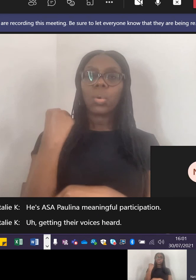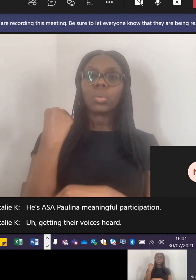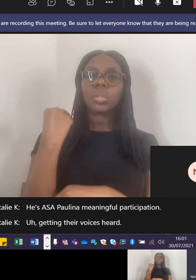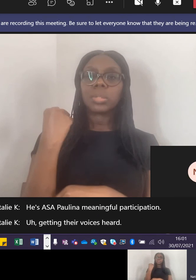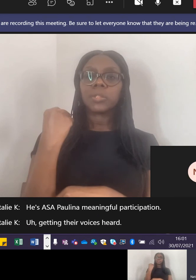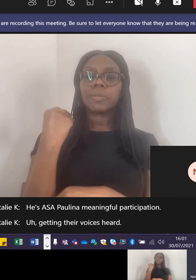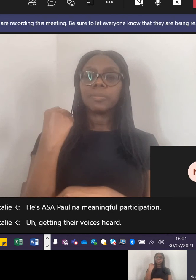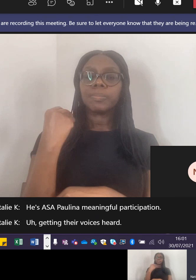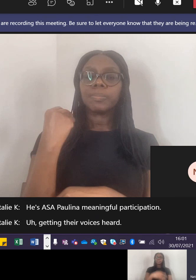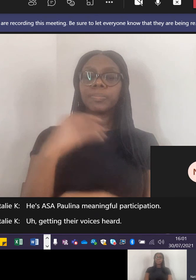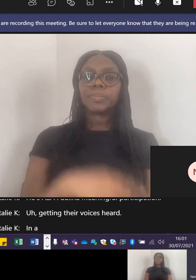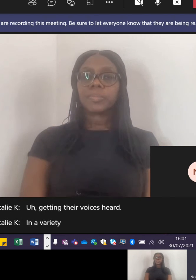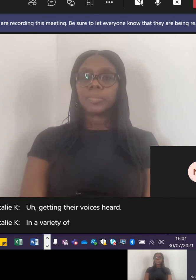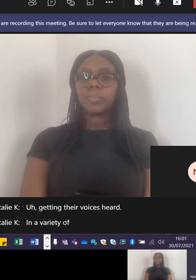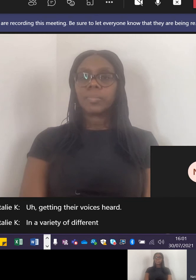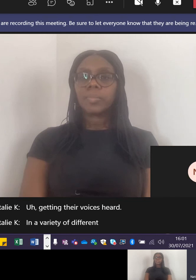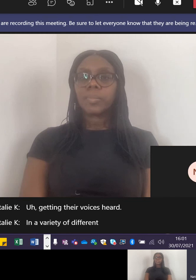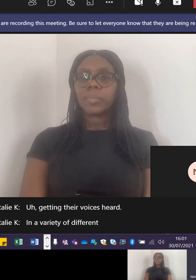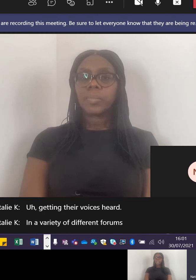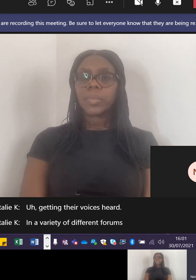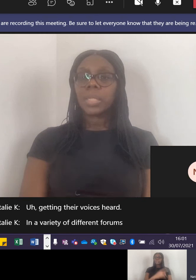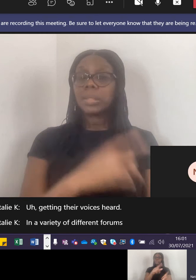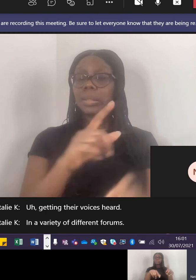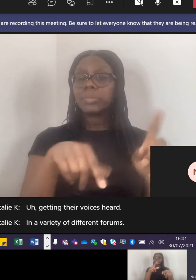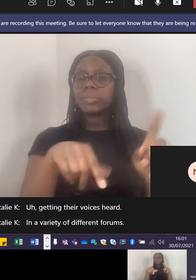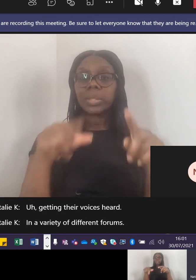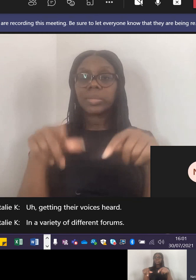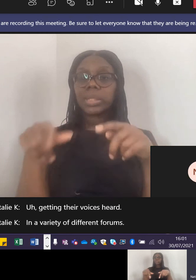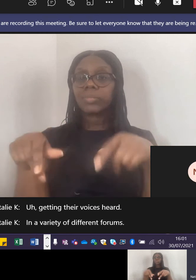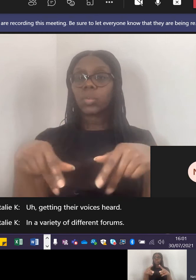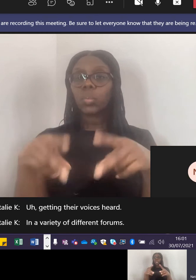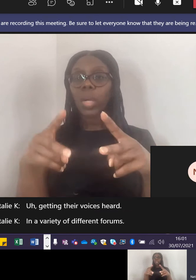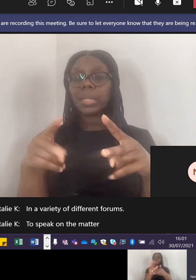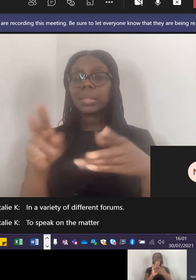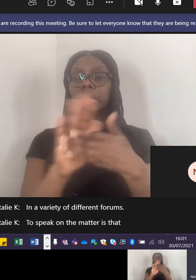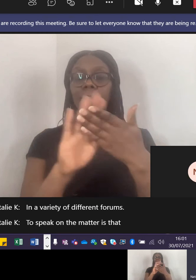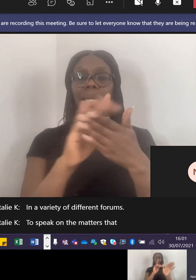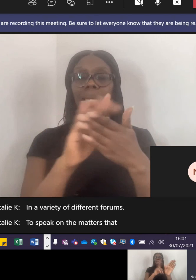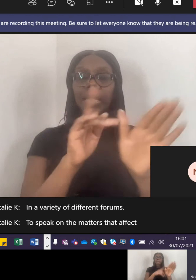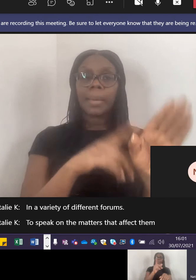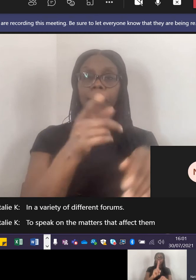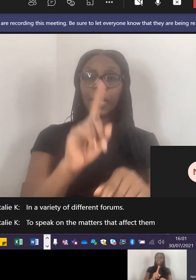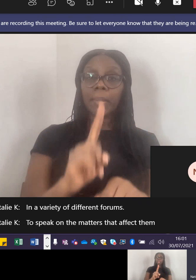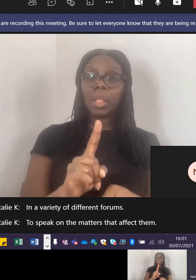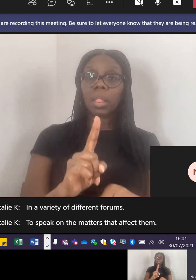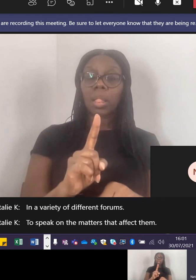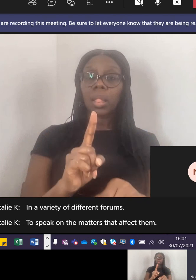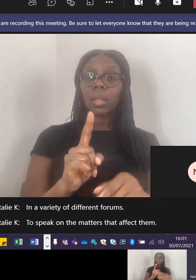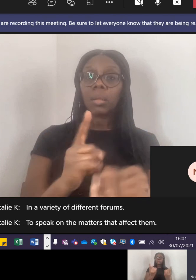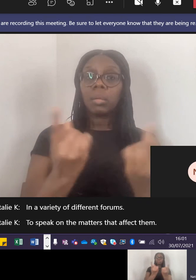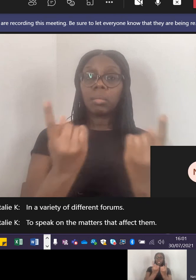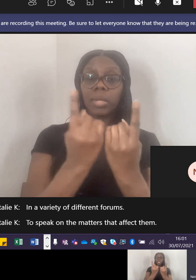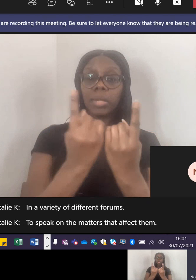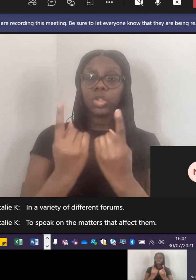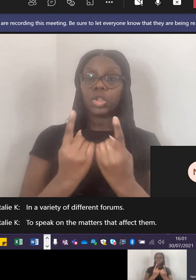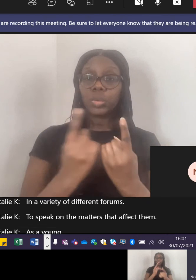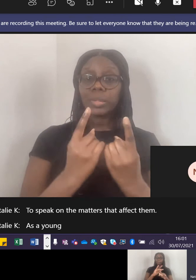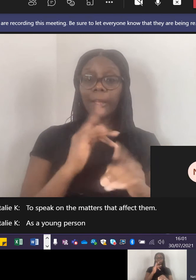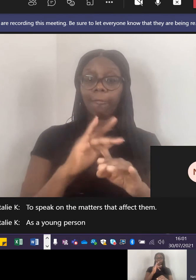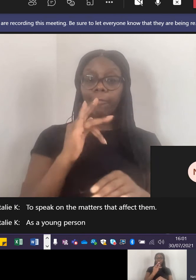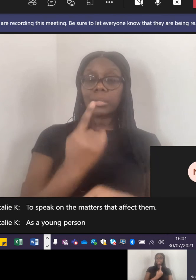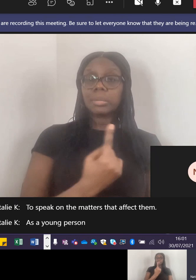in a variety of different forums to speak on the matters that affect them as a young